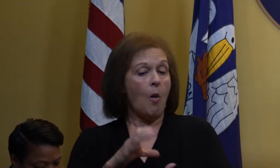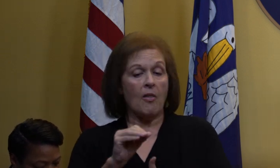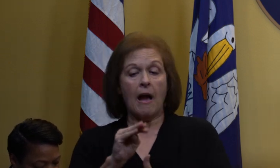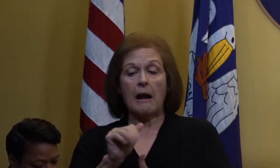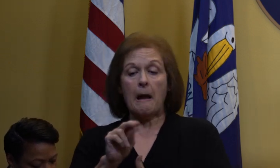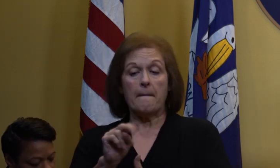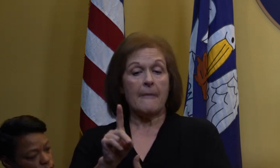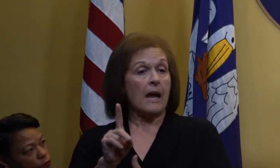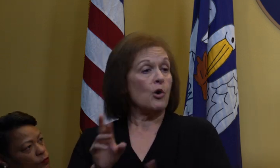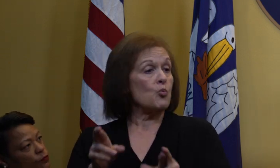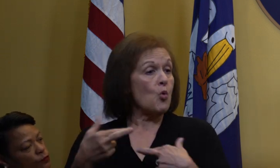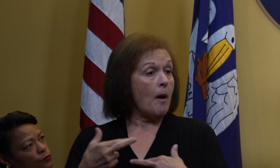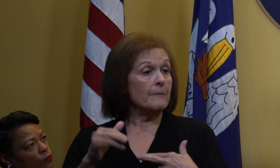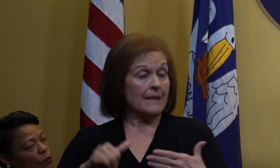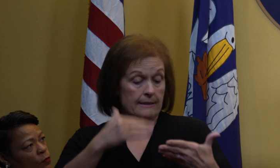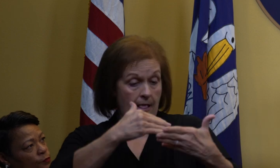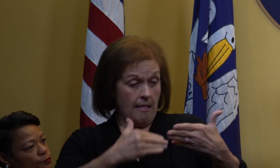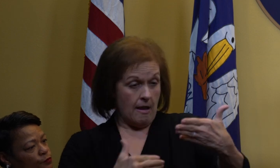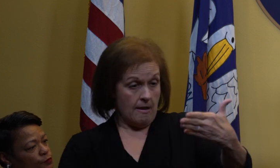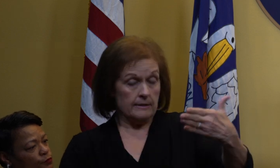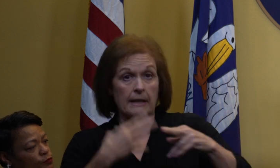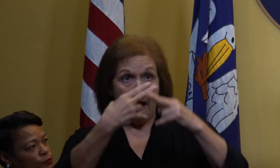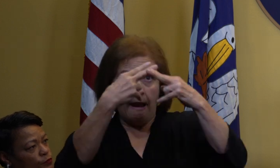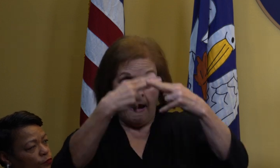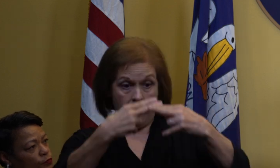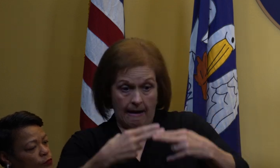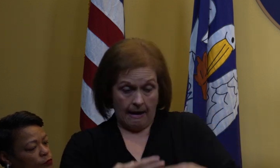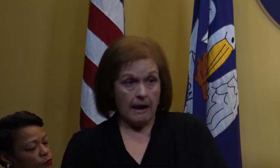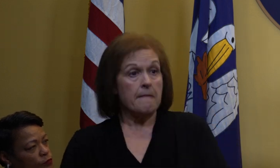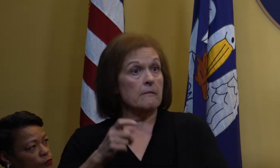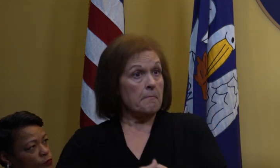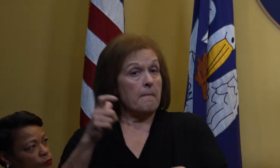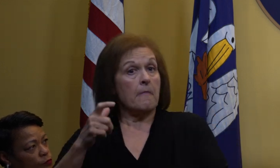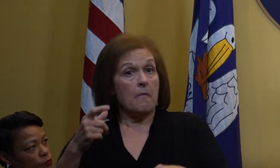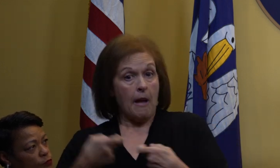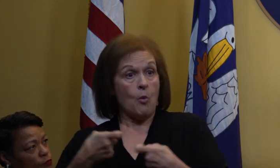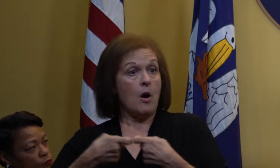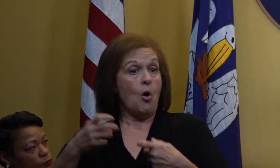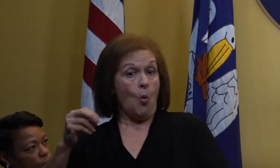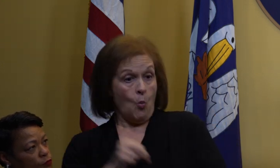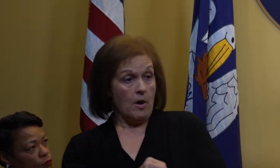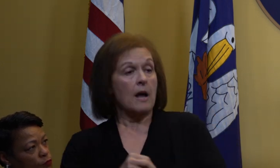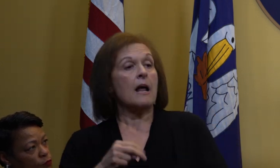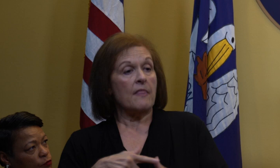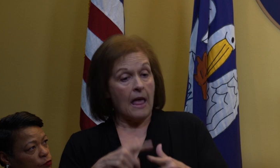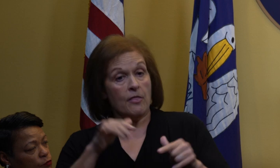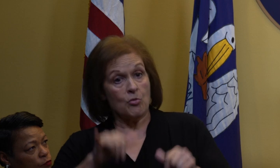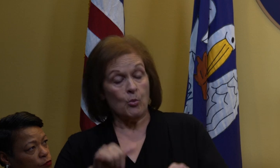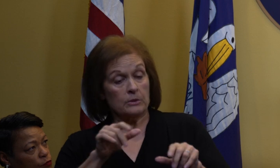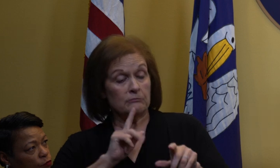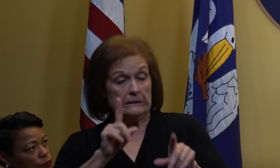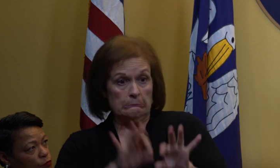everywhere that they have this list on the wall to make sure that as soon as we can get power back, that the priority goes to those